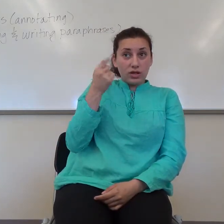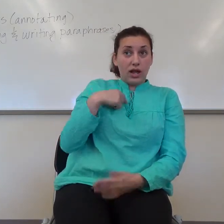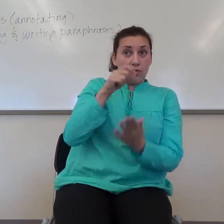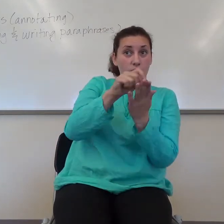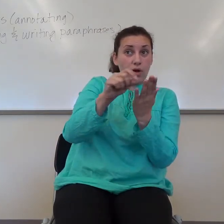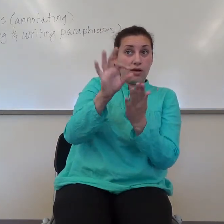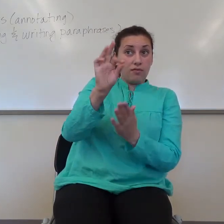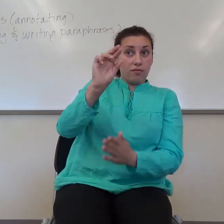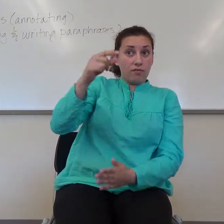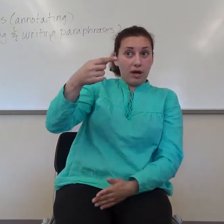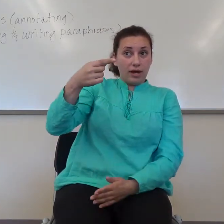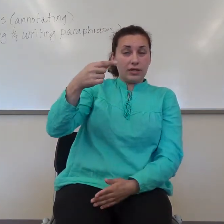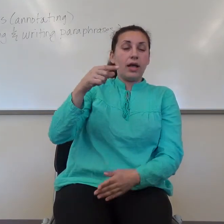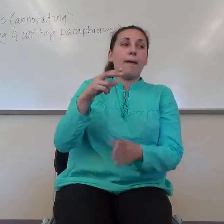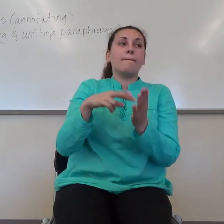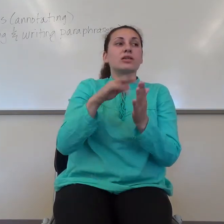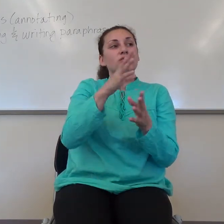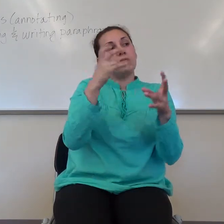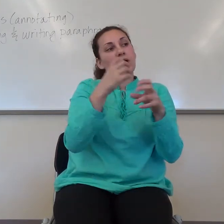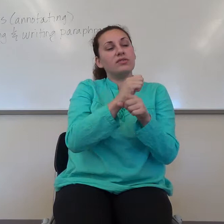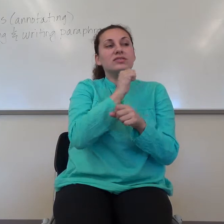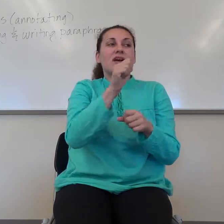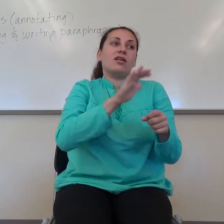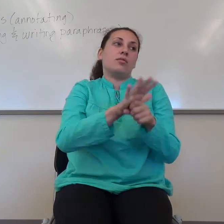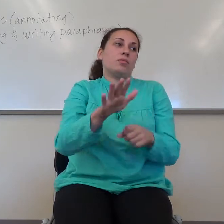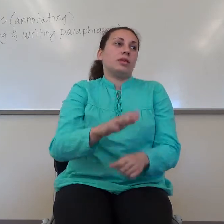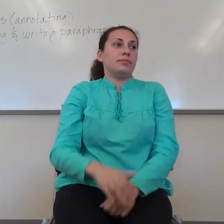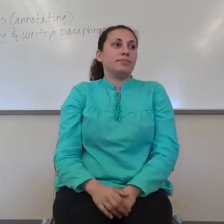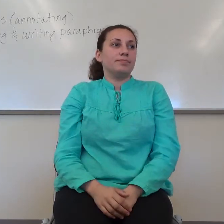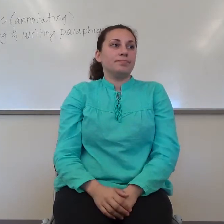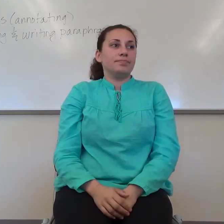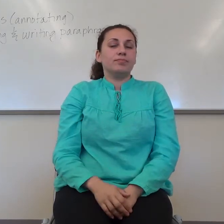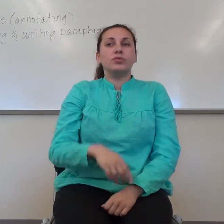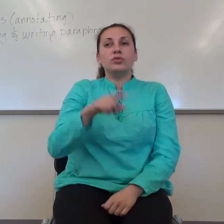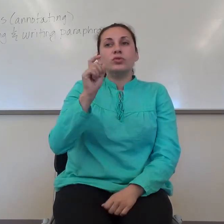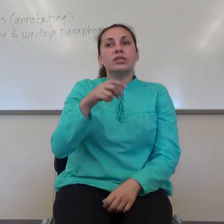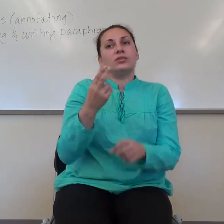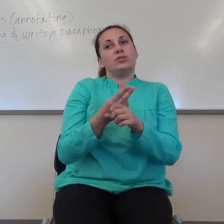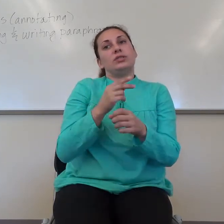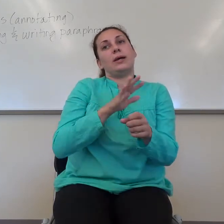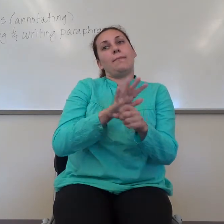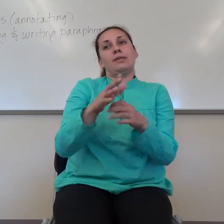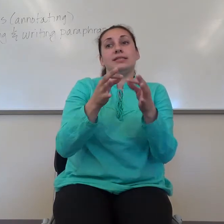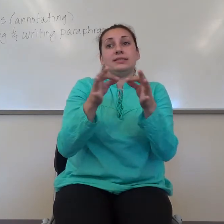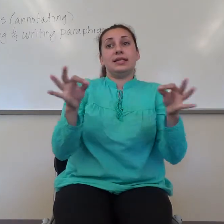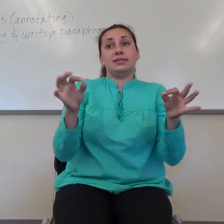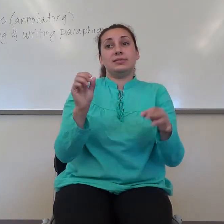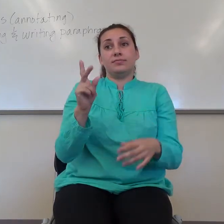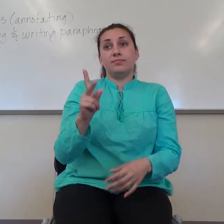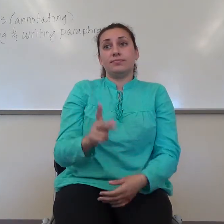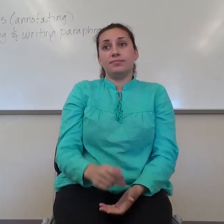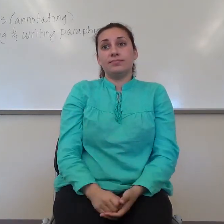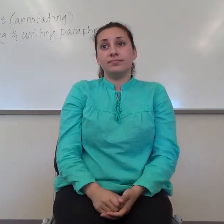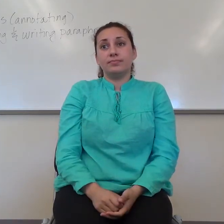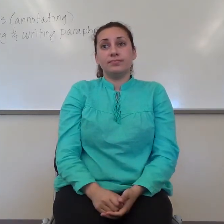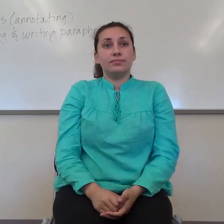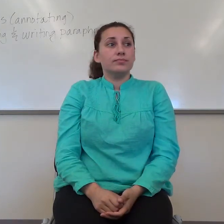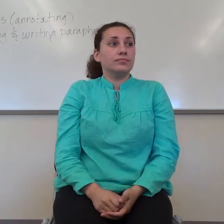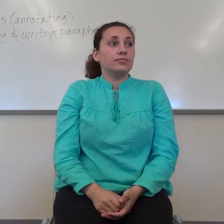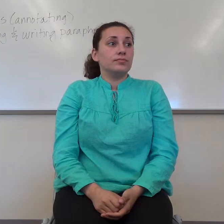your paraphrase is not a complete sentence, and you need to make it one. Okay, so as far as the reading